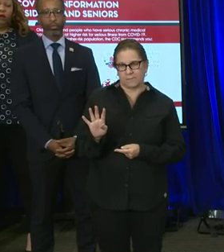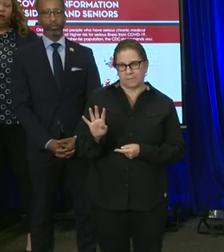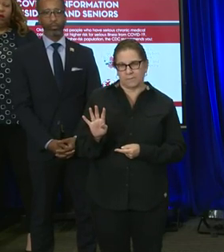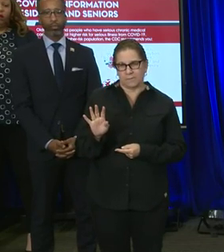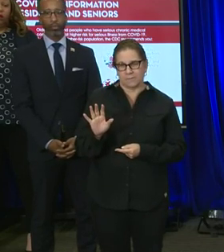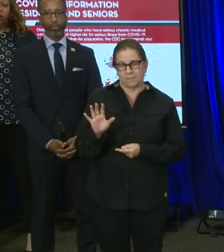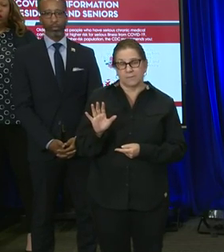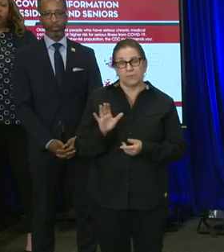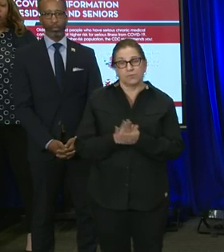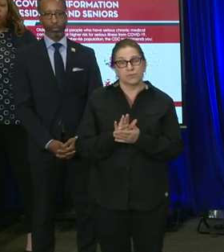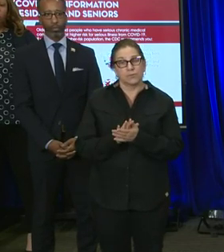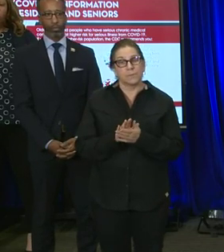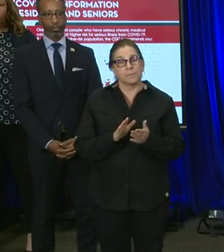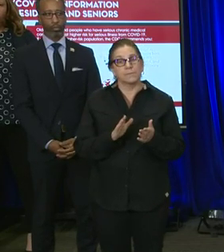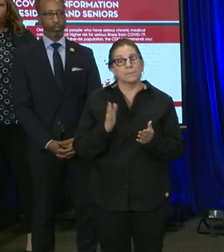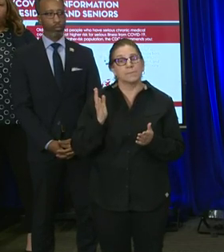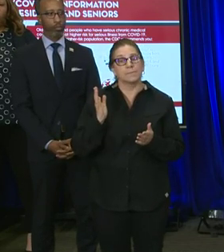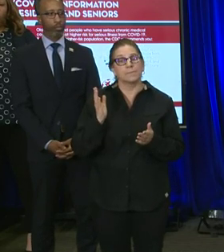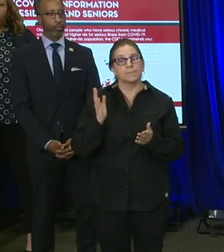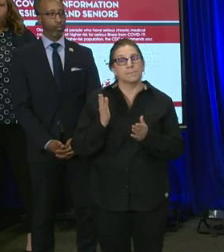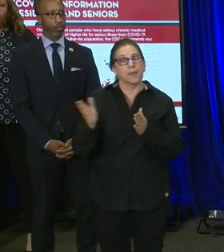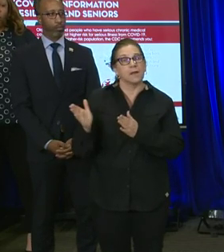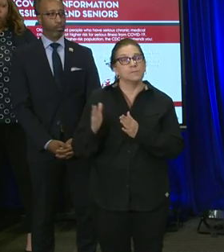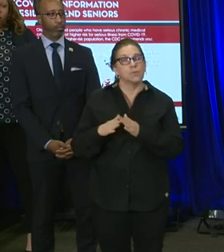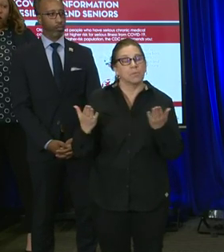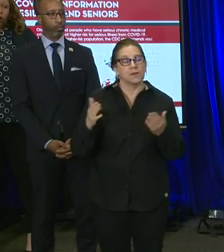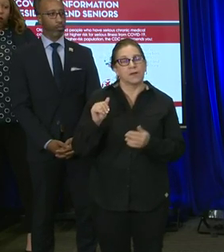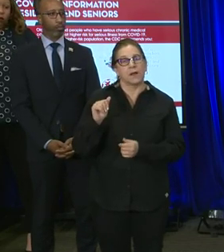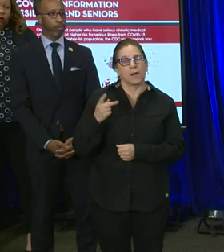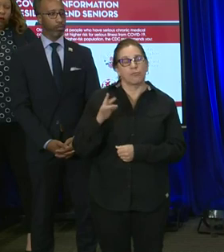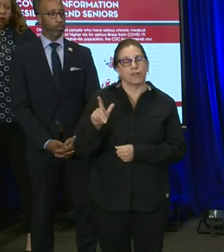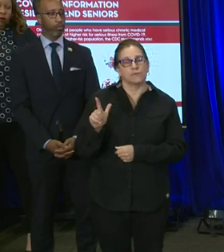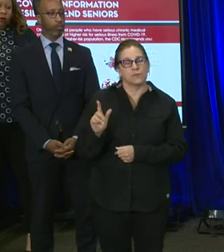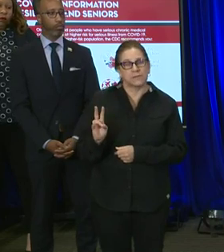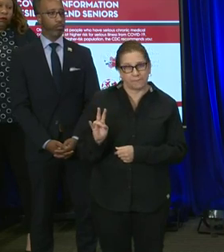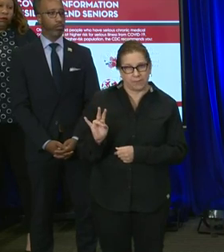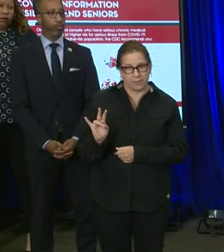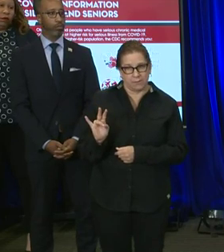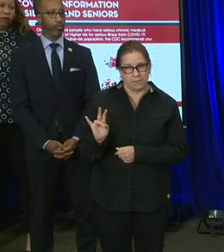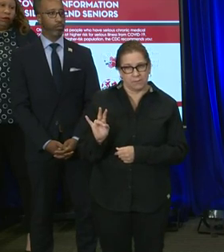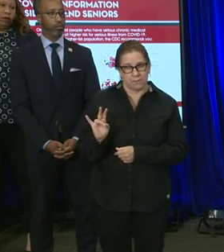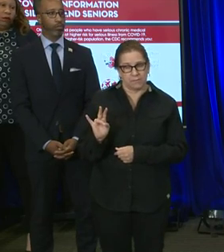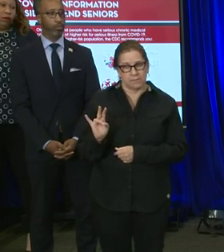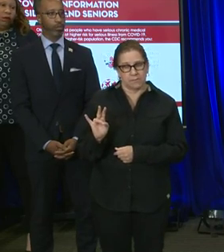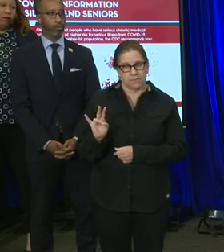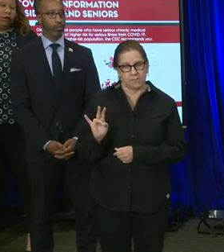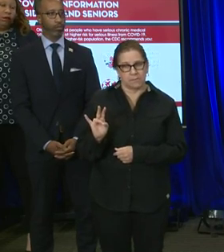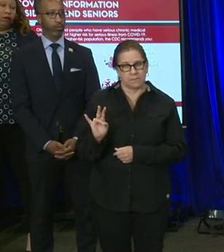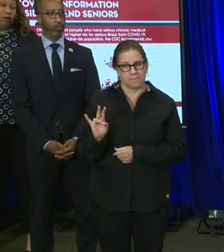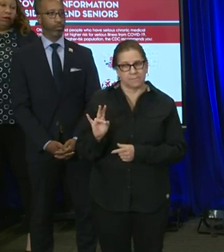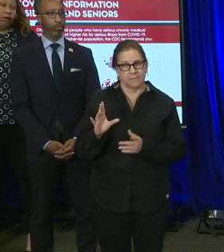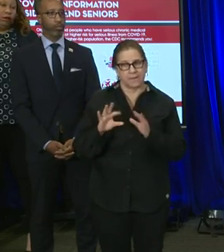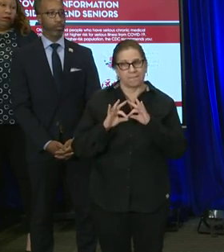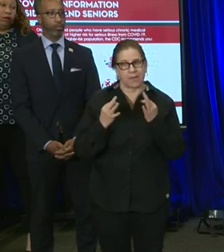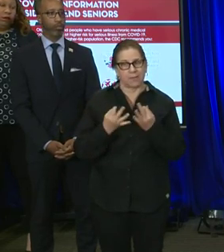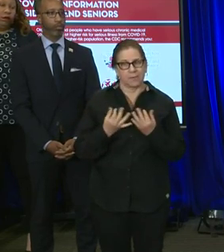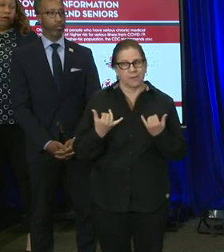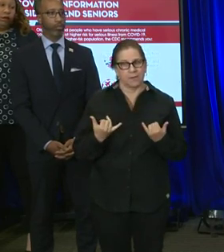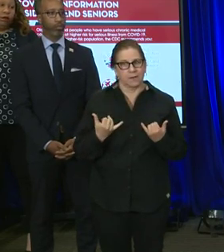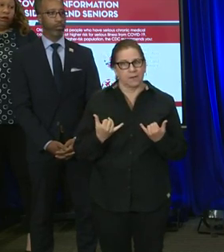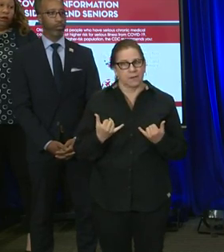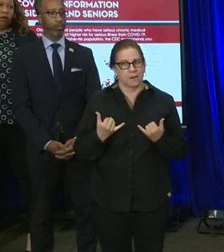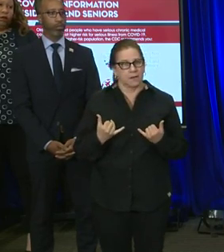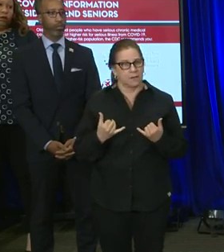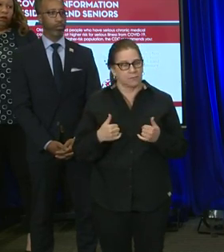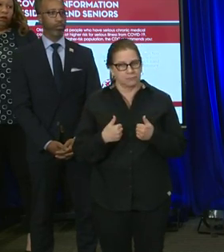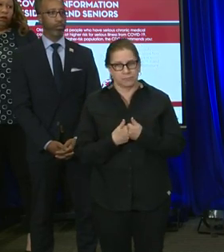circumstances that the district and the nation is facing together, and we realize that families are being presented with new challenges,